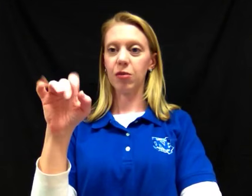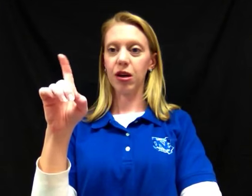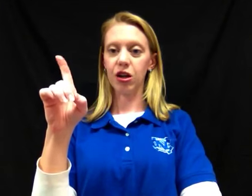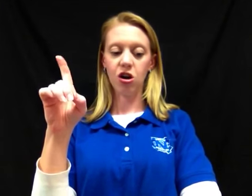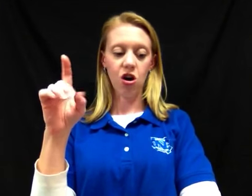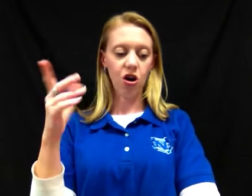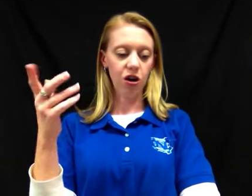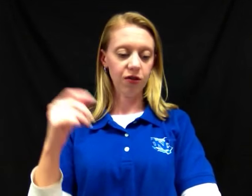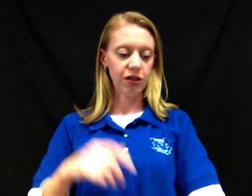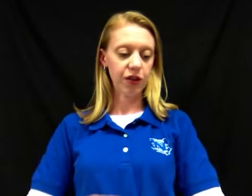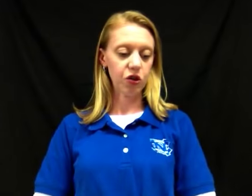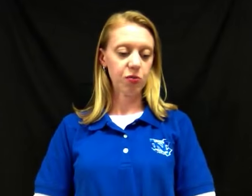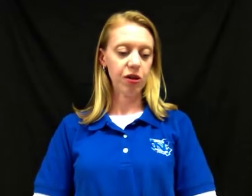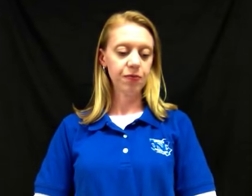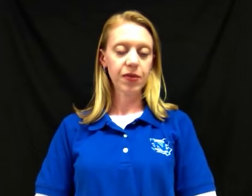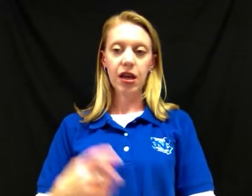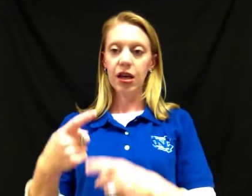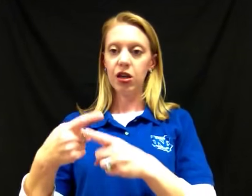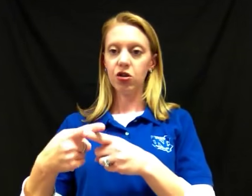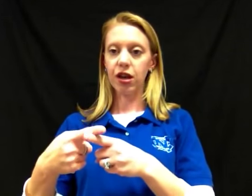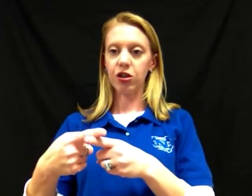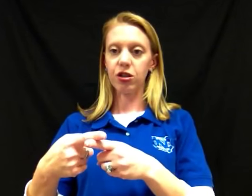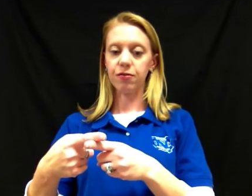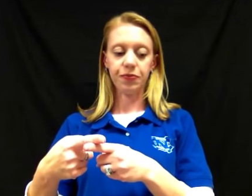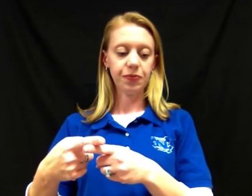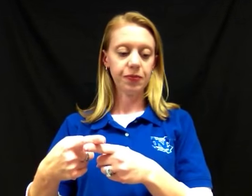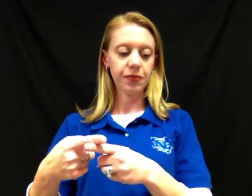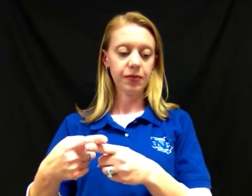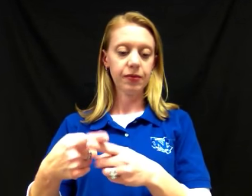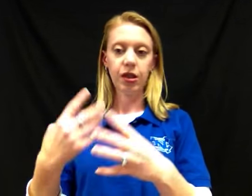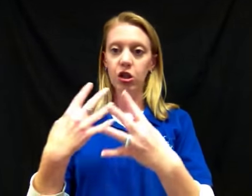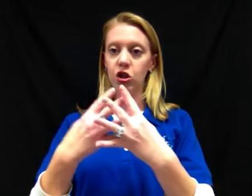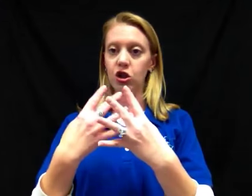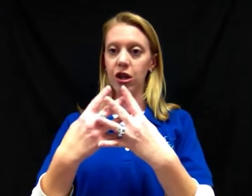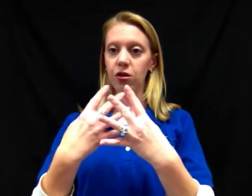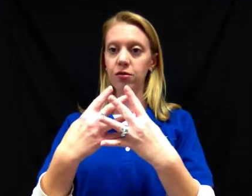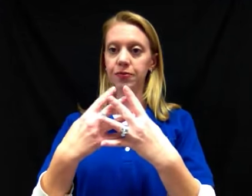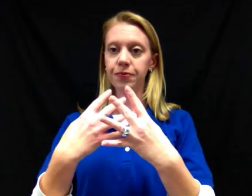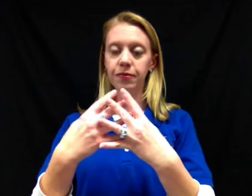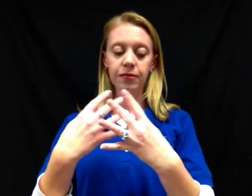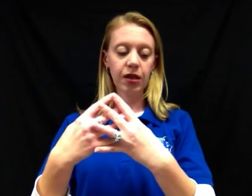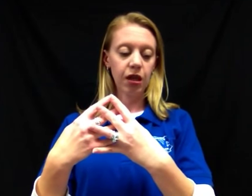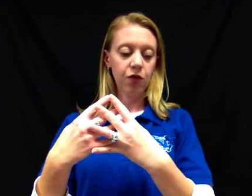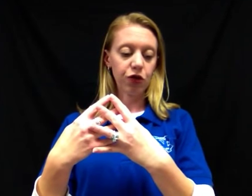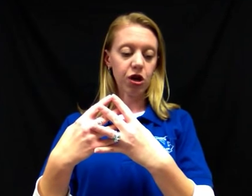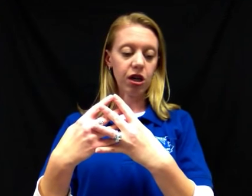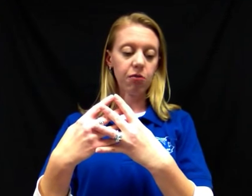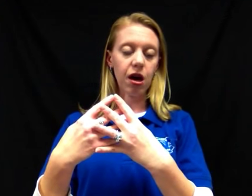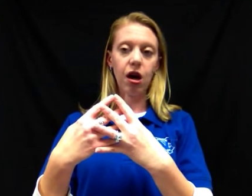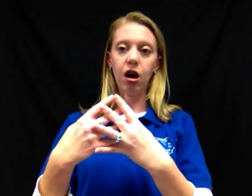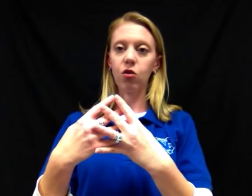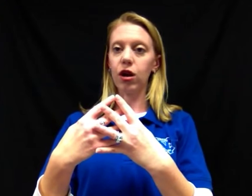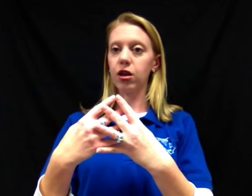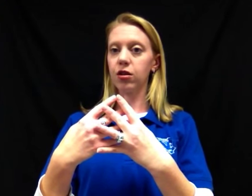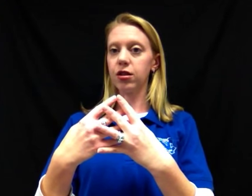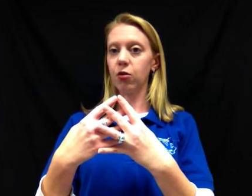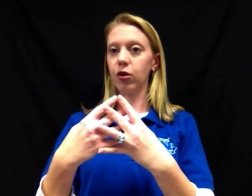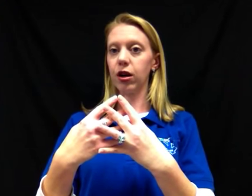about a car, it's fingerspelled. Intersection, jail. If we're talking about riding on the subway, riding